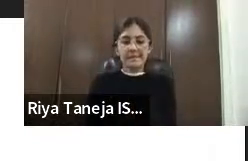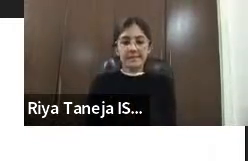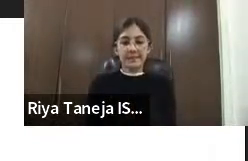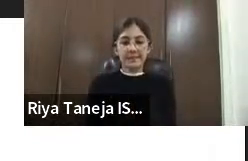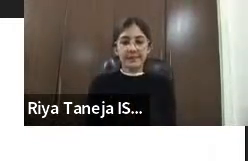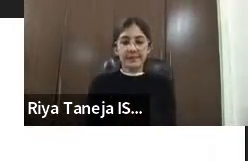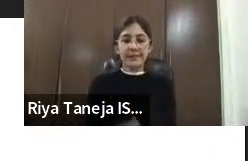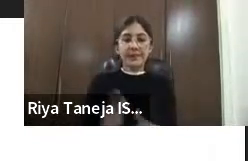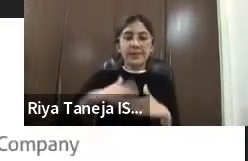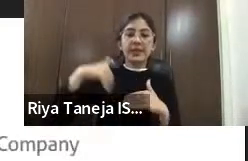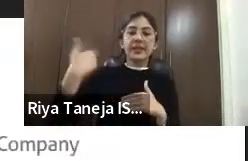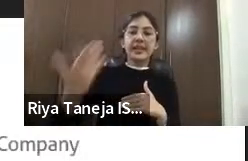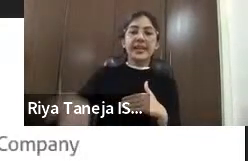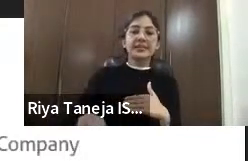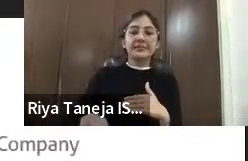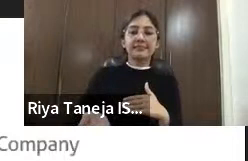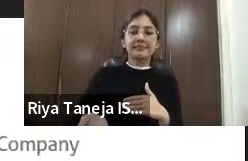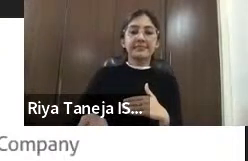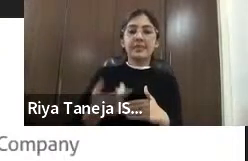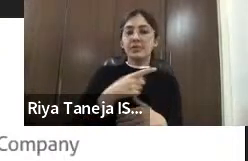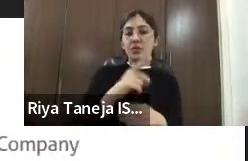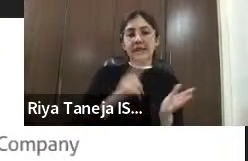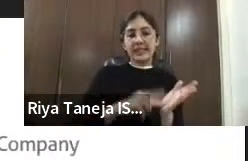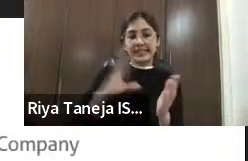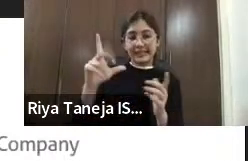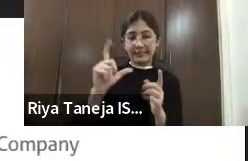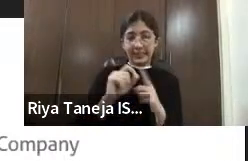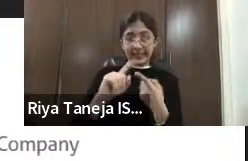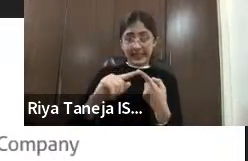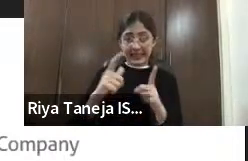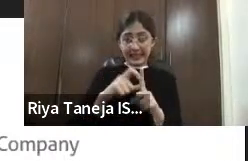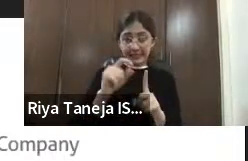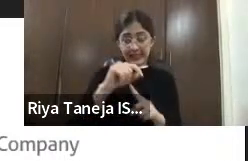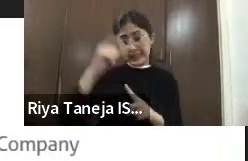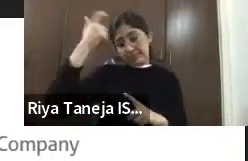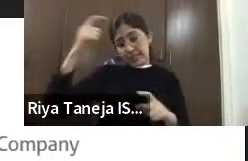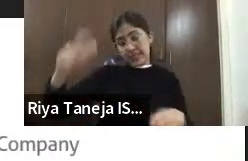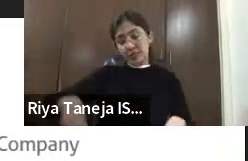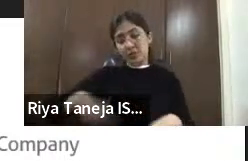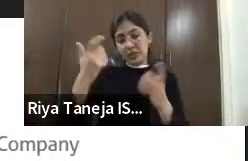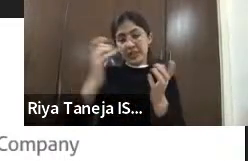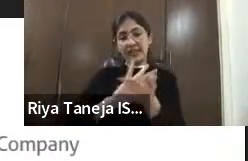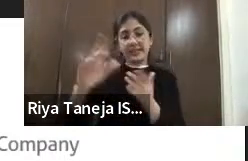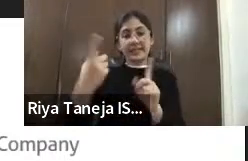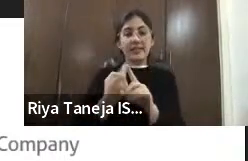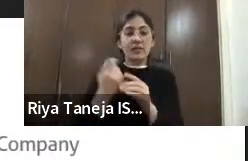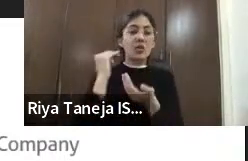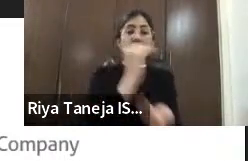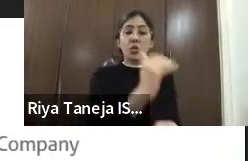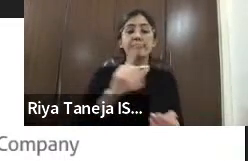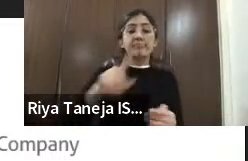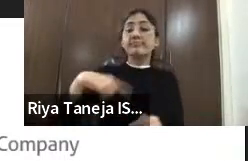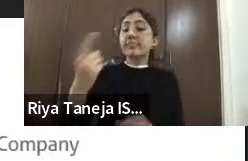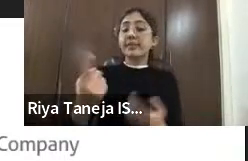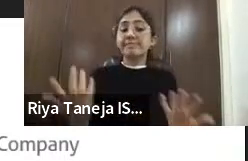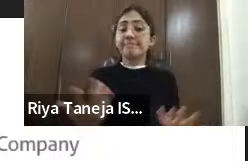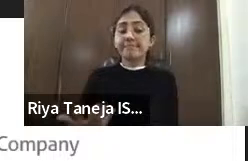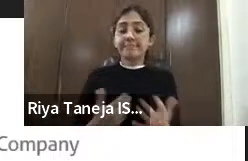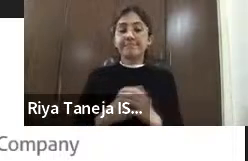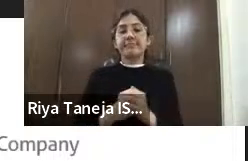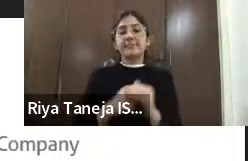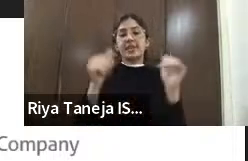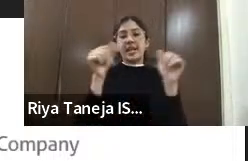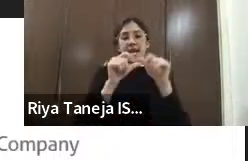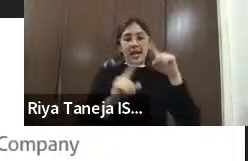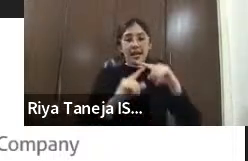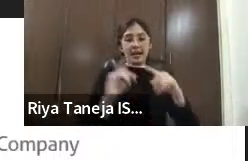The next recipient of the NCPEDP-MIndtree Helen Keller Award 2021 is